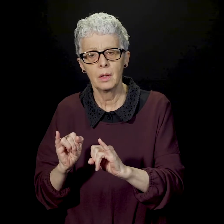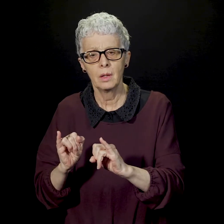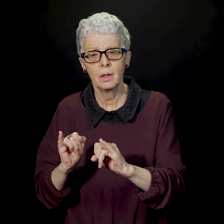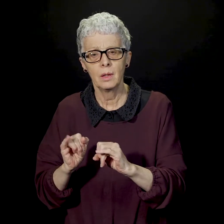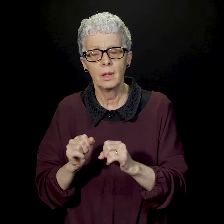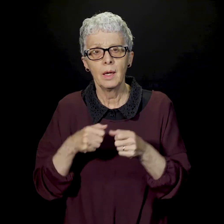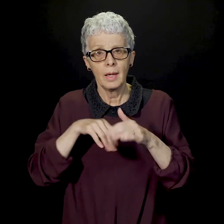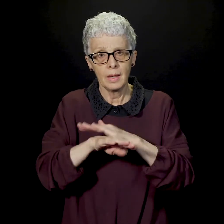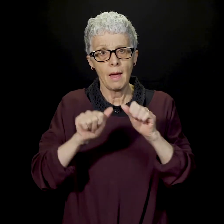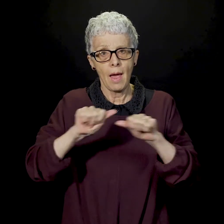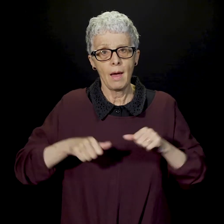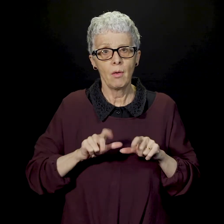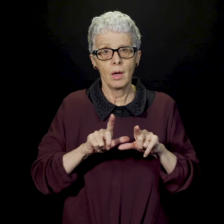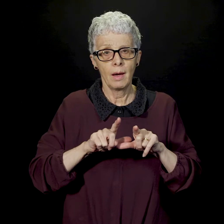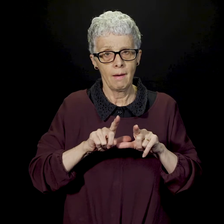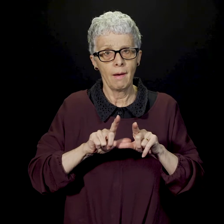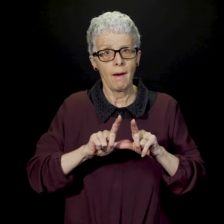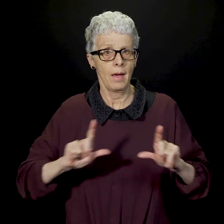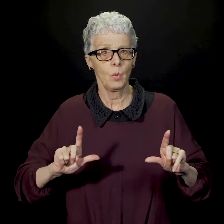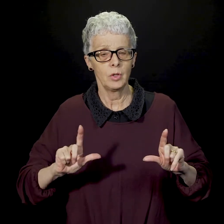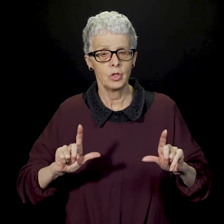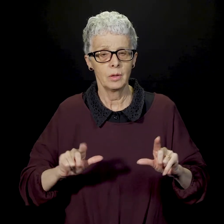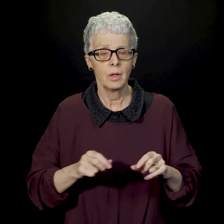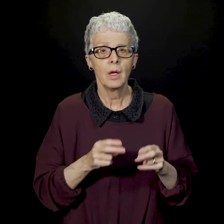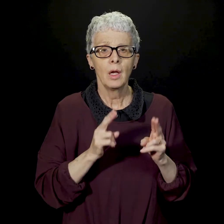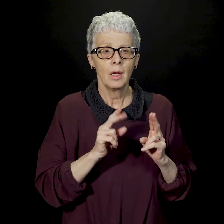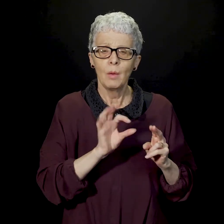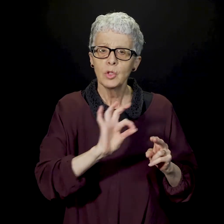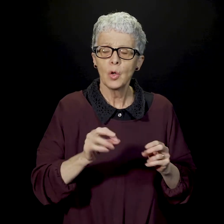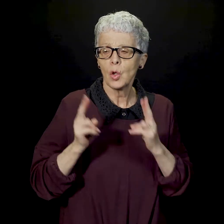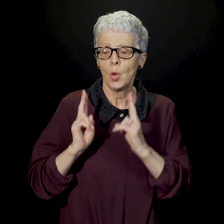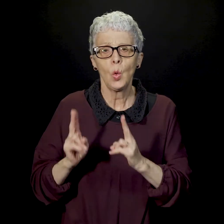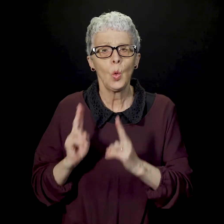language, normal. Better than normal.